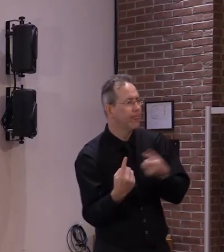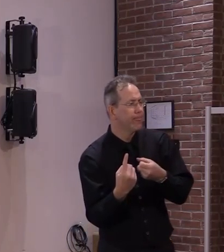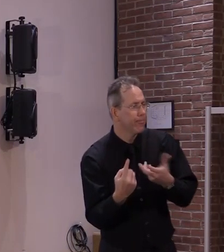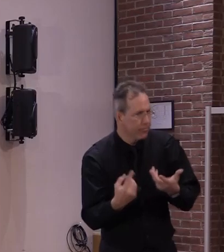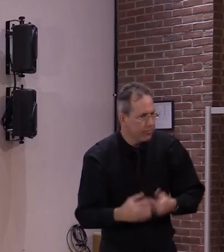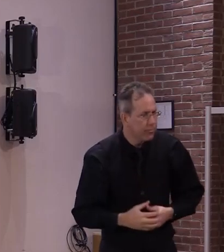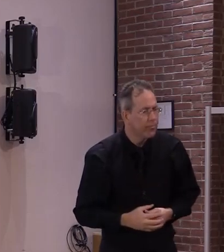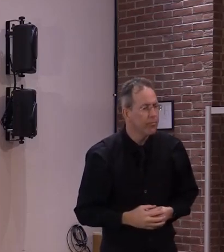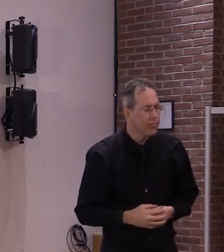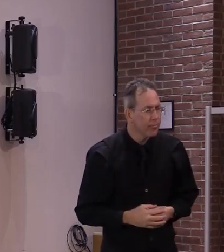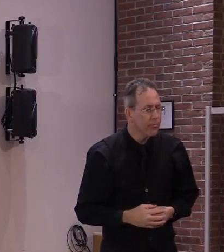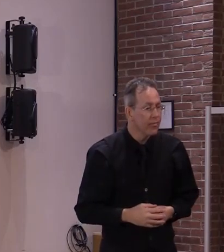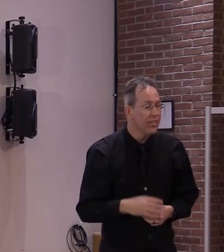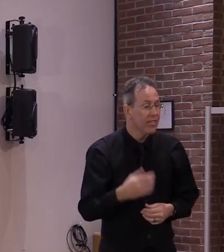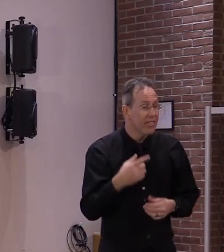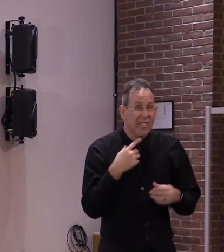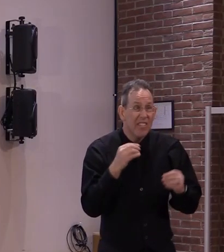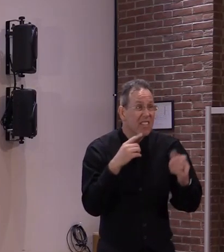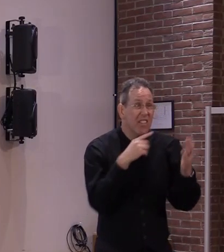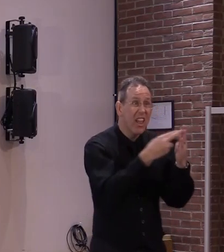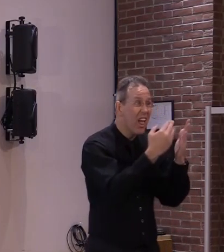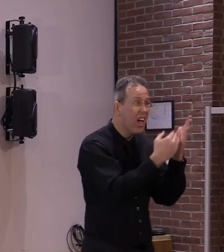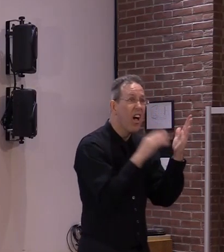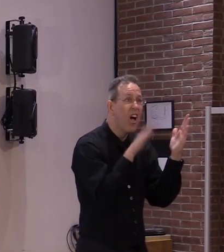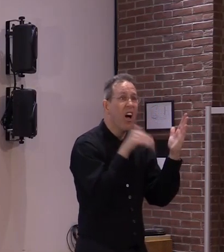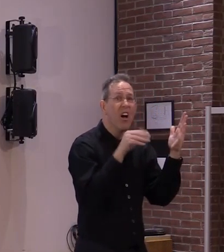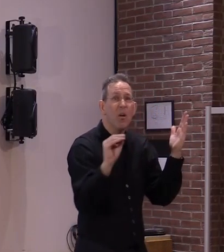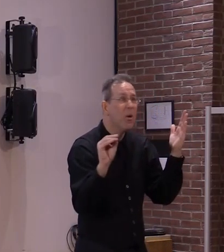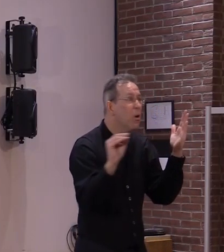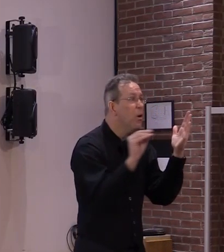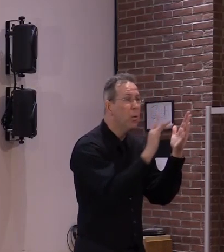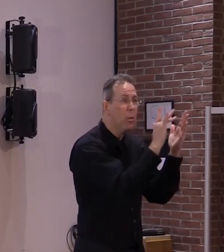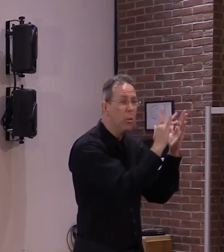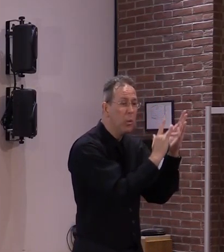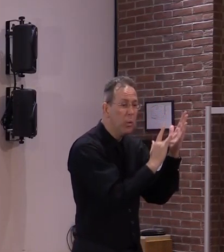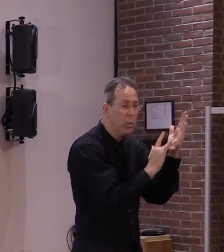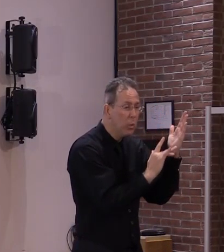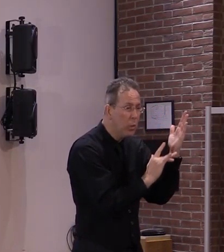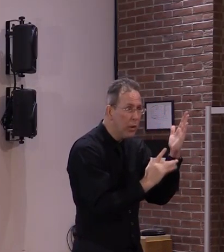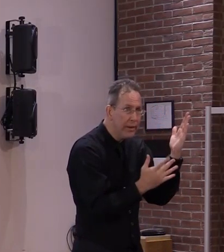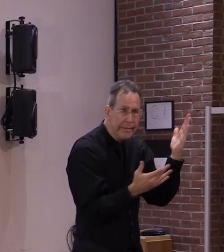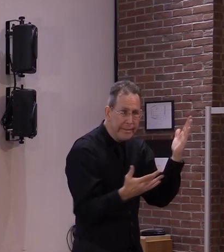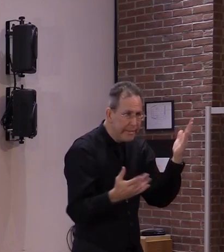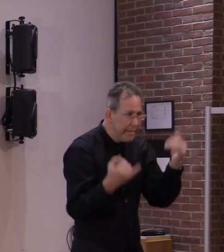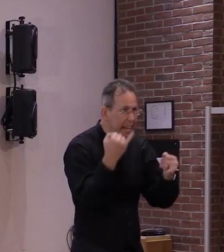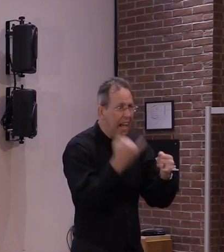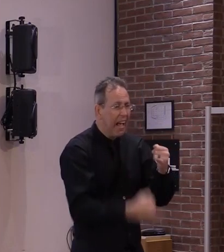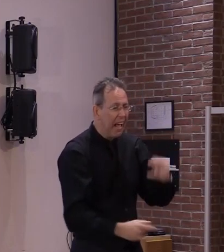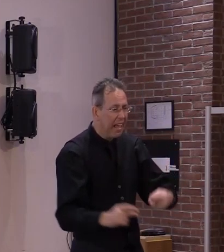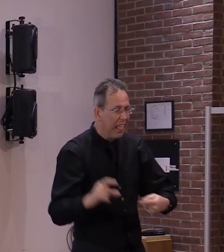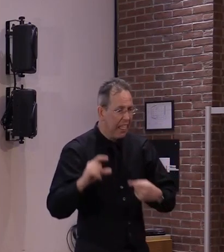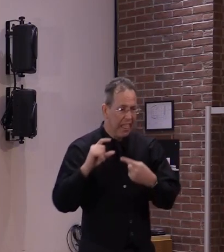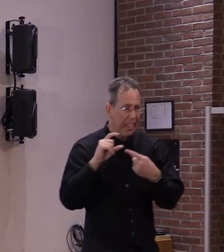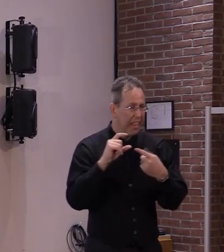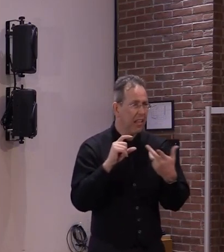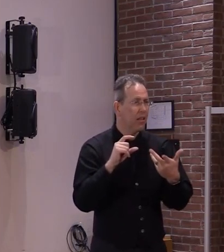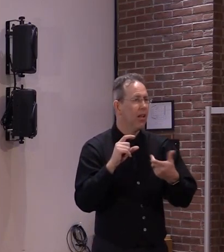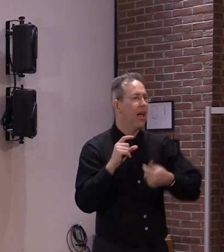that isn't in the qualified eligibility? But everybody's been instructed, do not waste